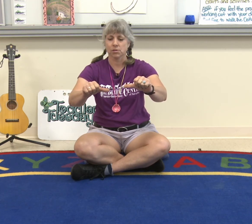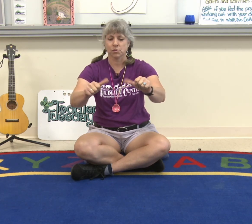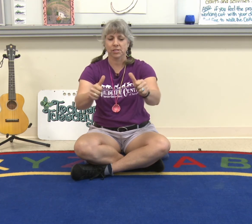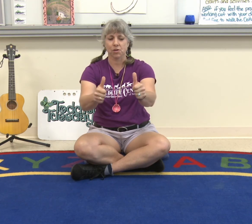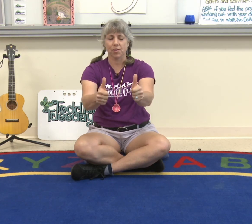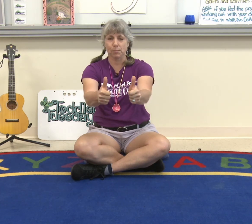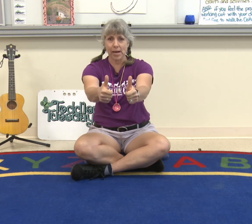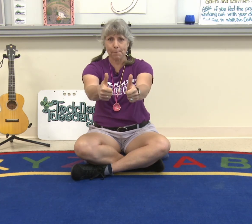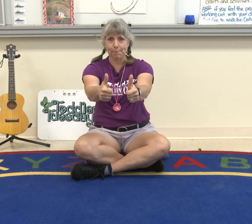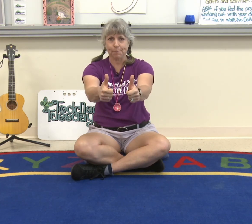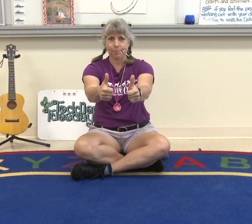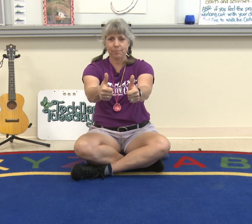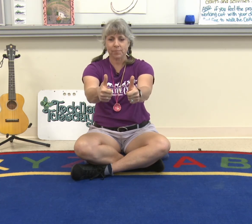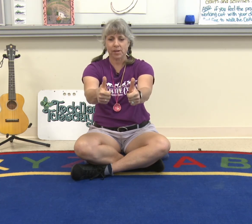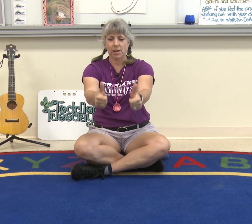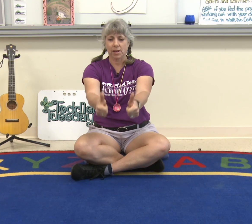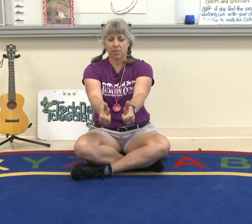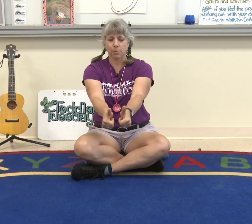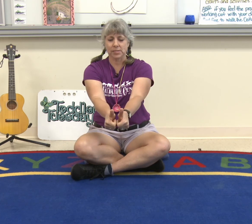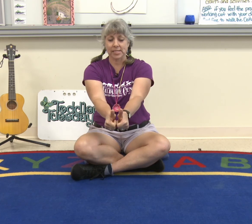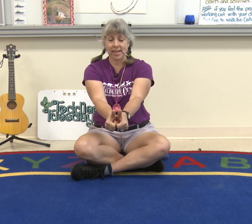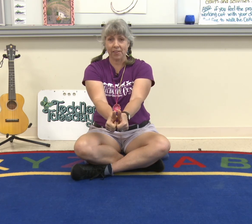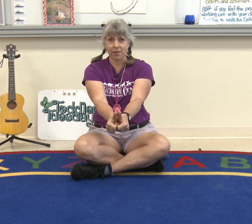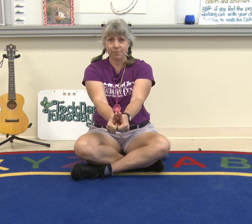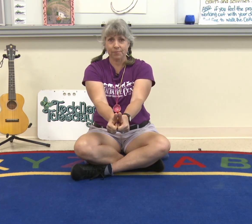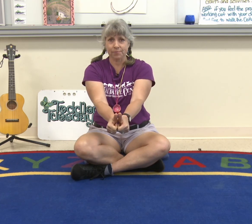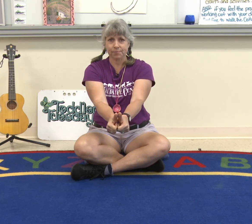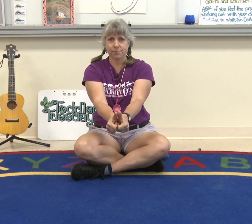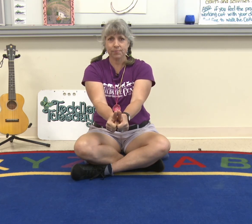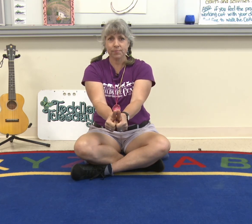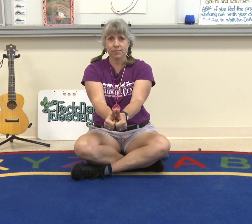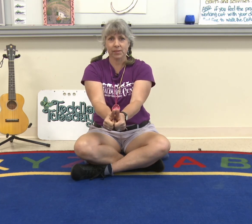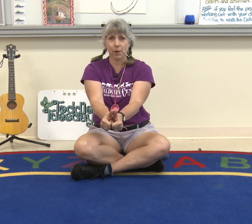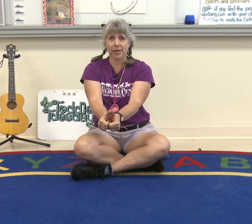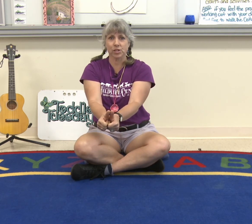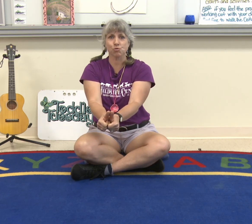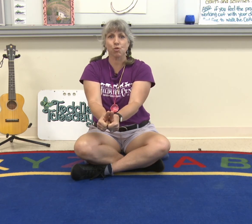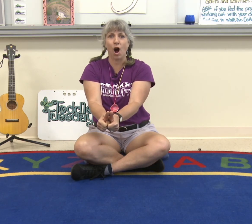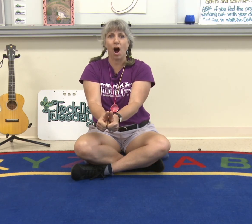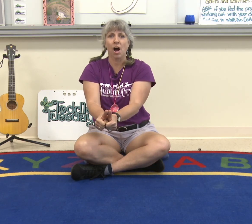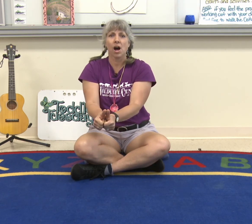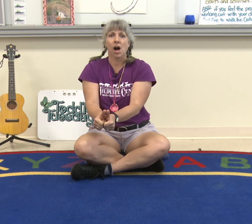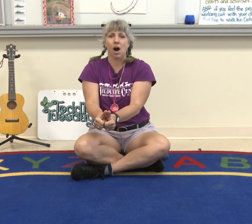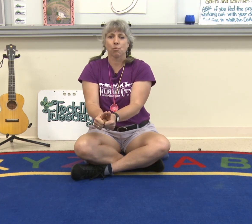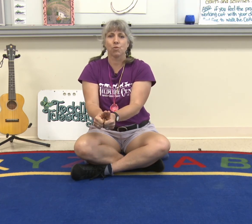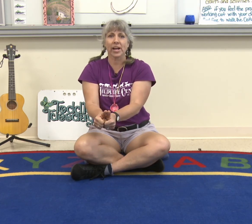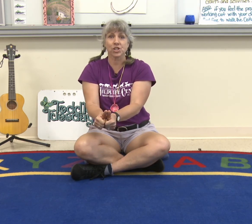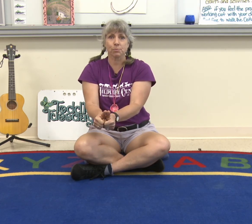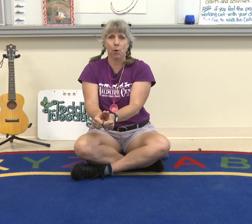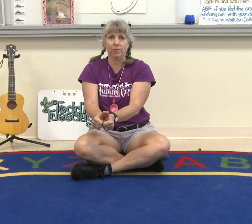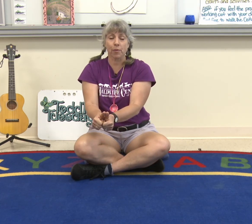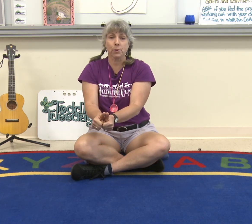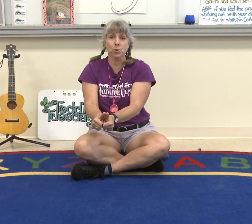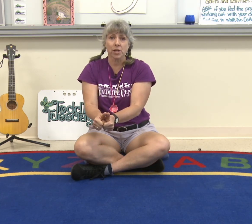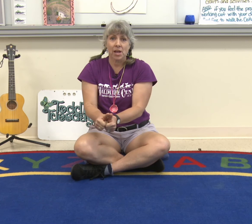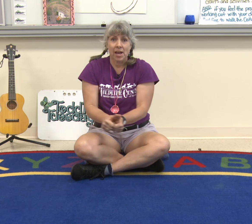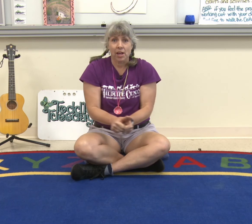stick your thumbs up, thumbs together. Now we're going to draw a rocket ship going around the moon in the